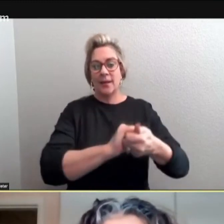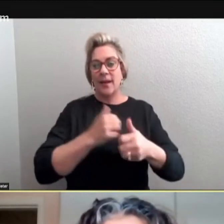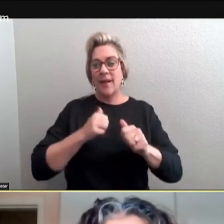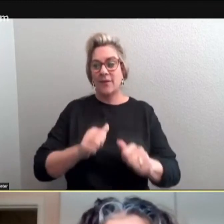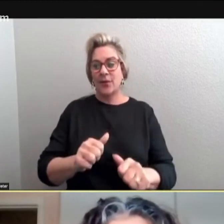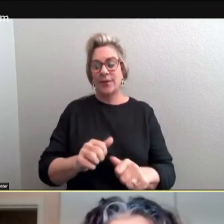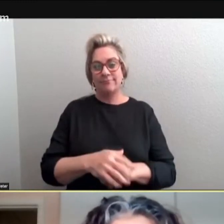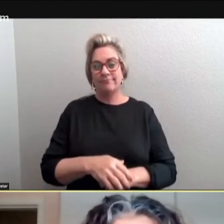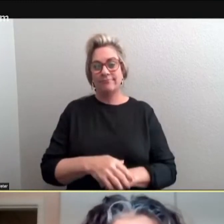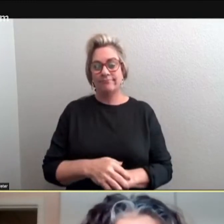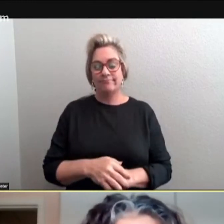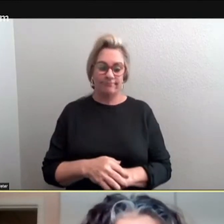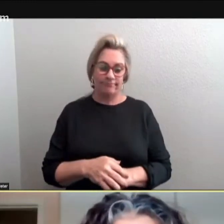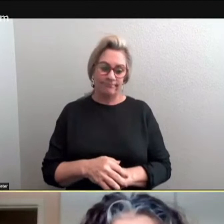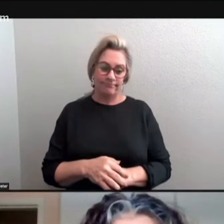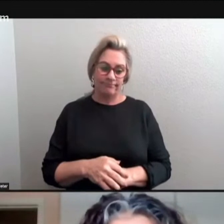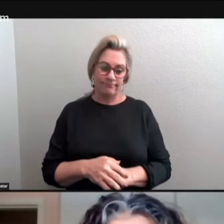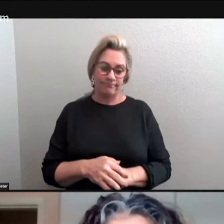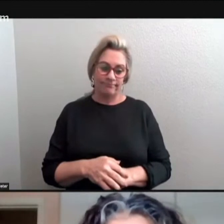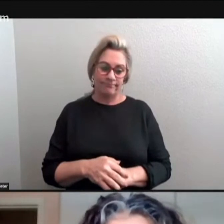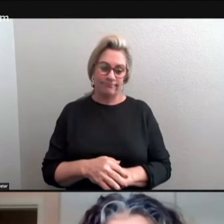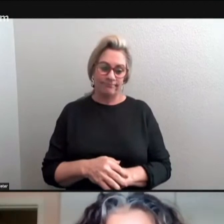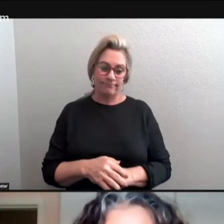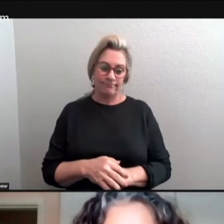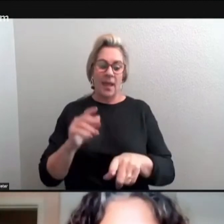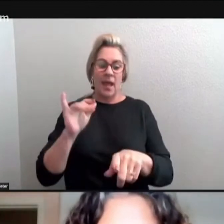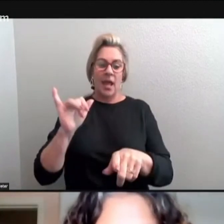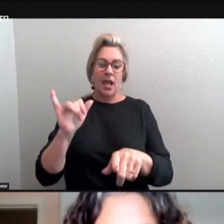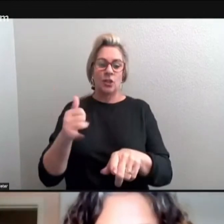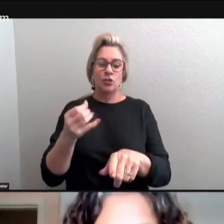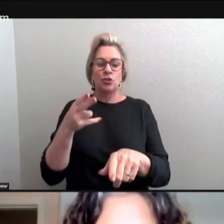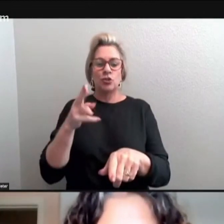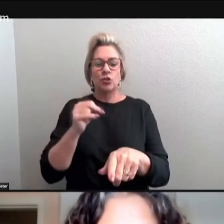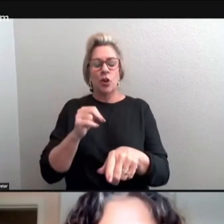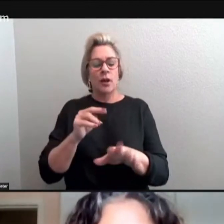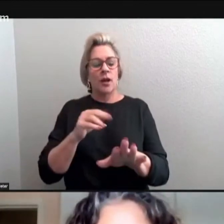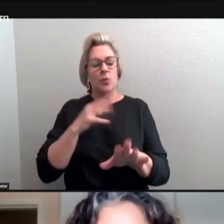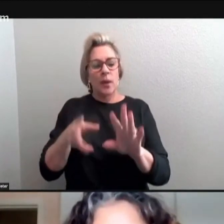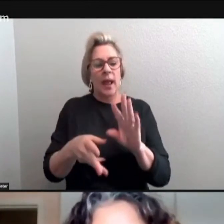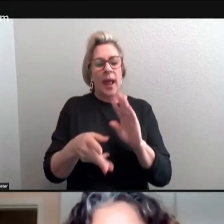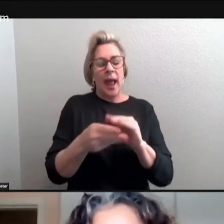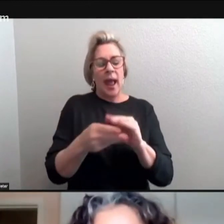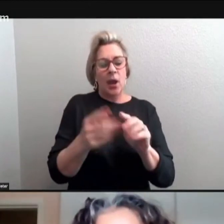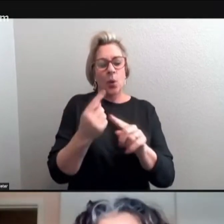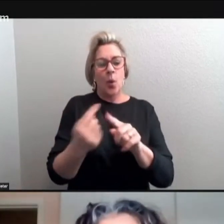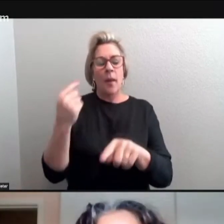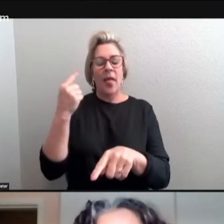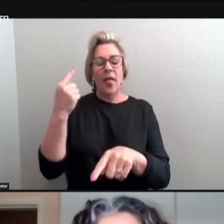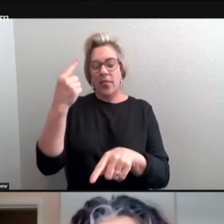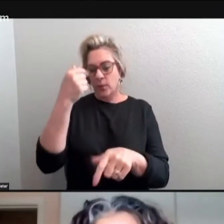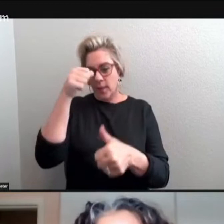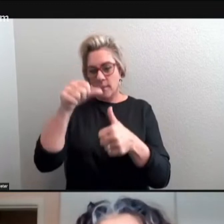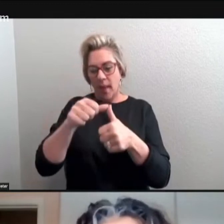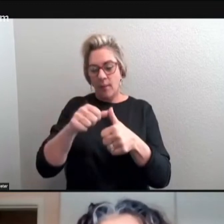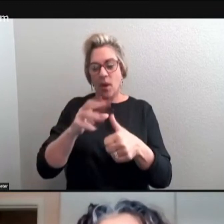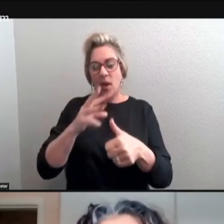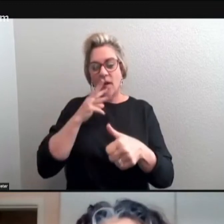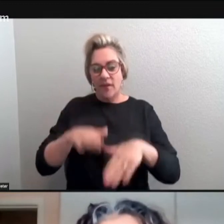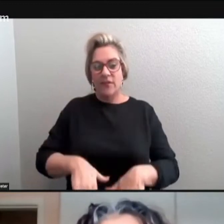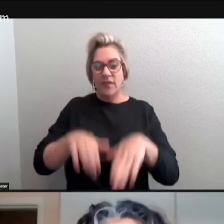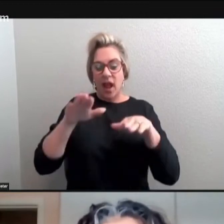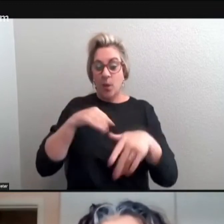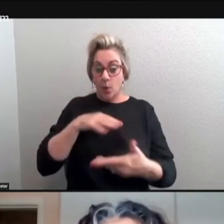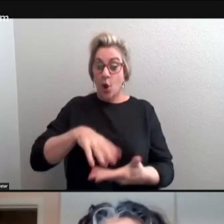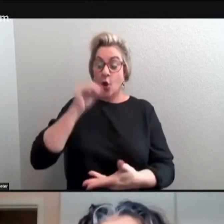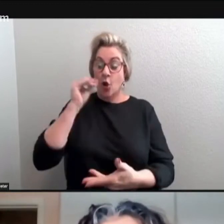small effort. And Kathy, I might just add, if you go back and think about the floods, I think there's some good lessons learned in